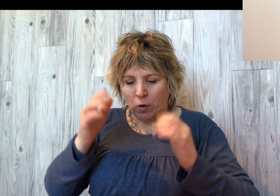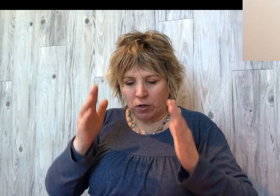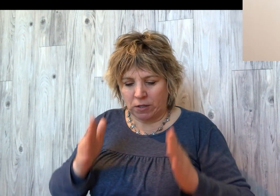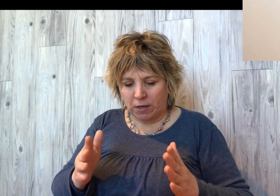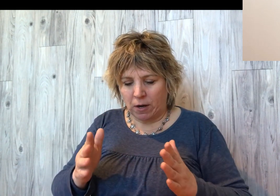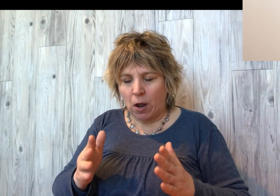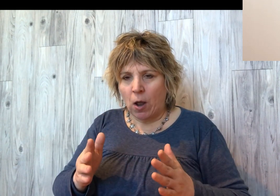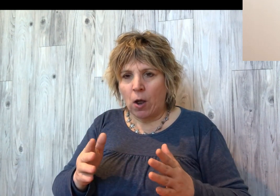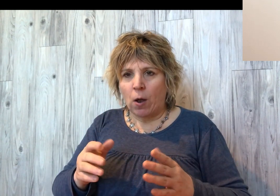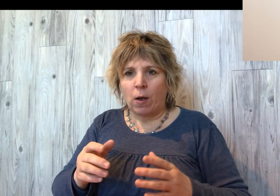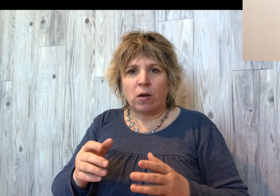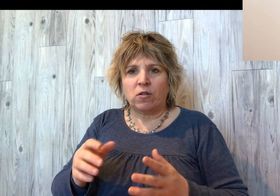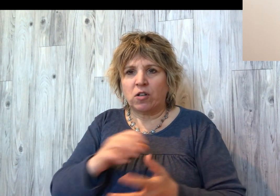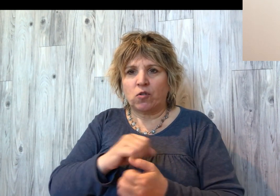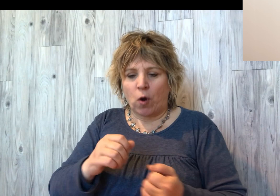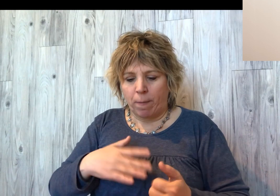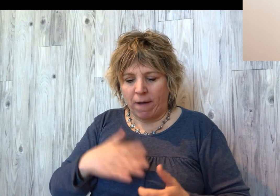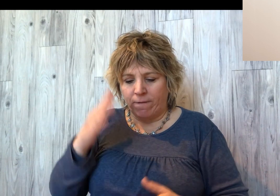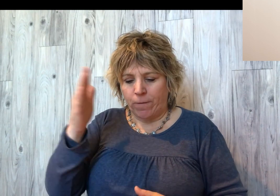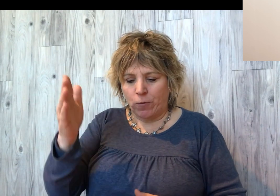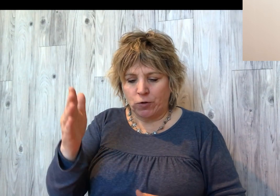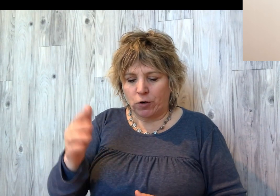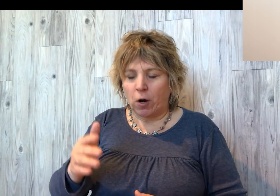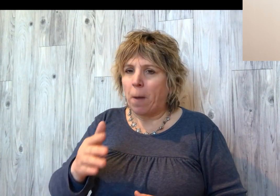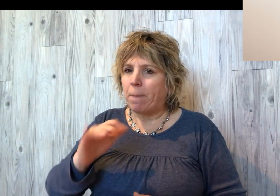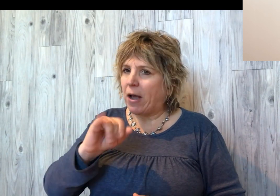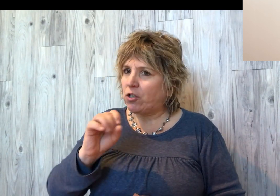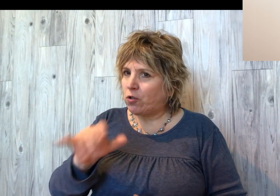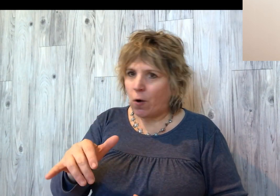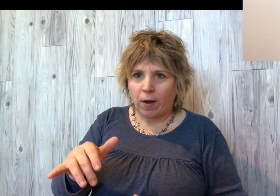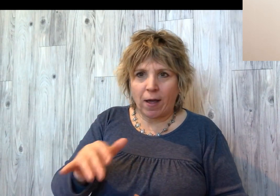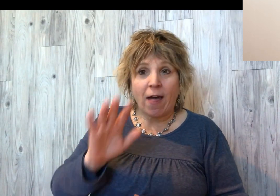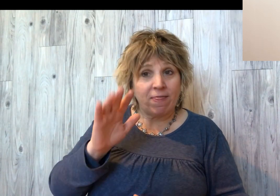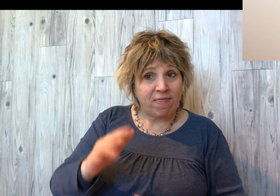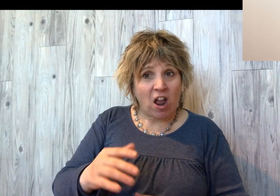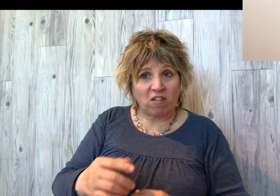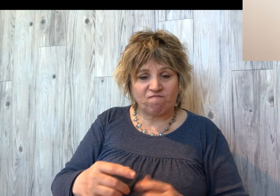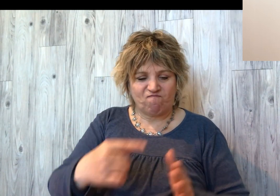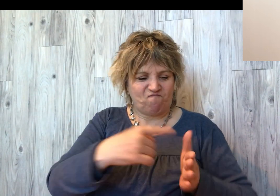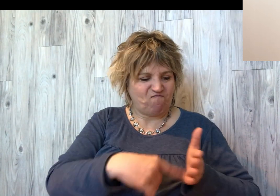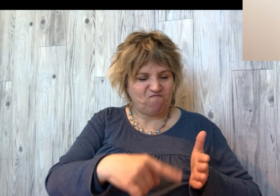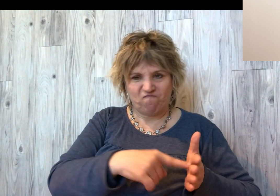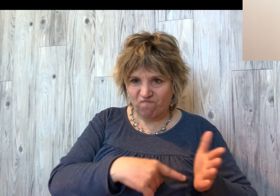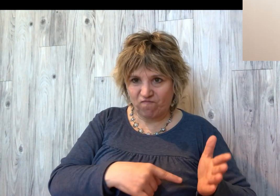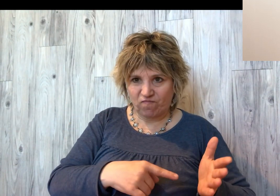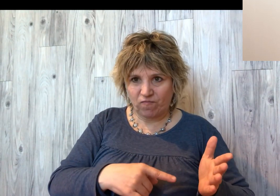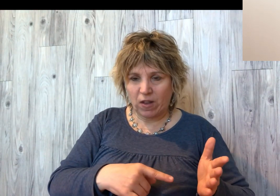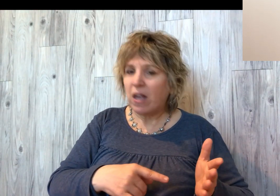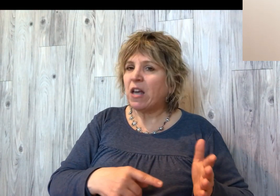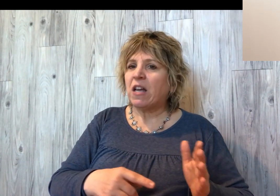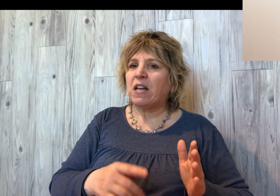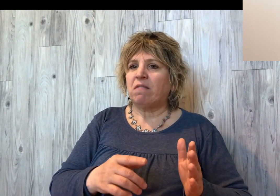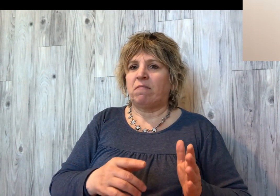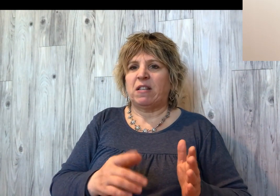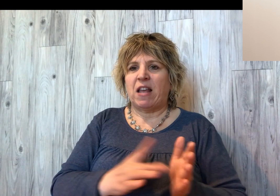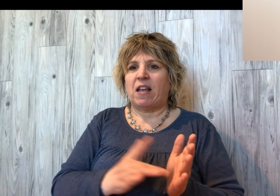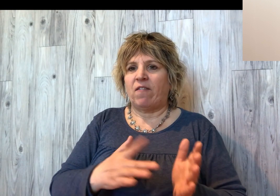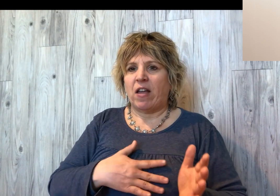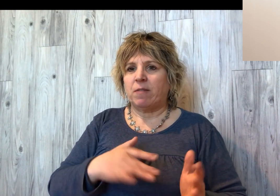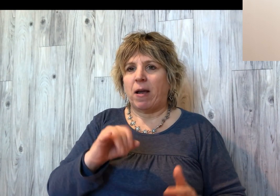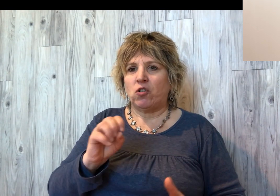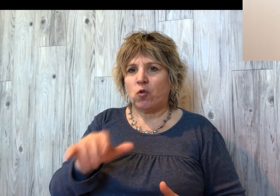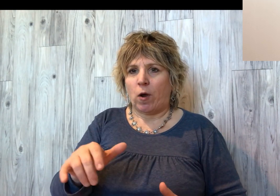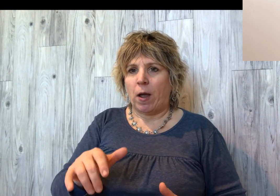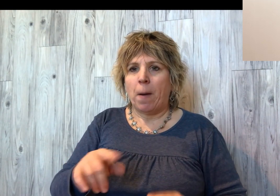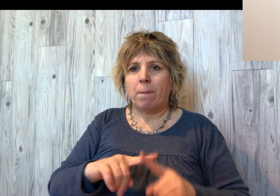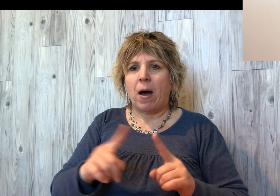joy. I'm not going to let them rob me of my joy. I'm not going to let their attacks, I'm not going to let the mocker's attacks rob me of joy. And